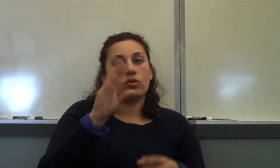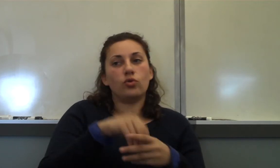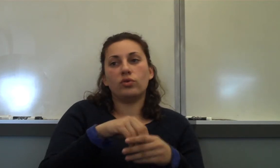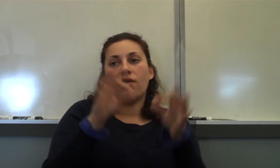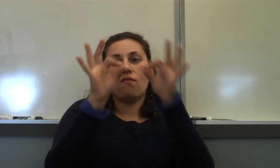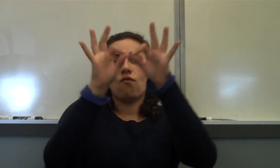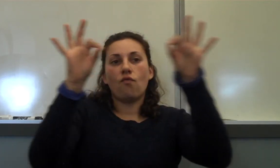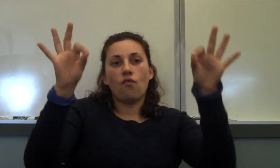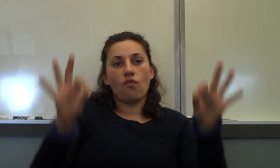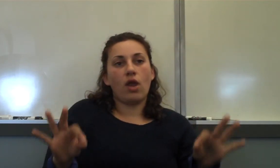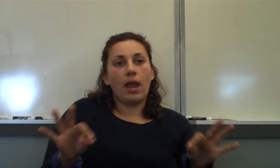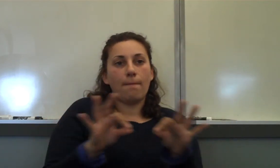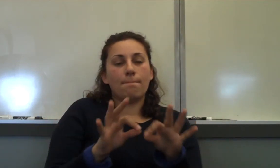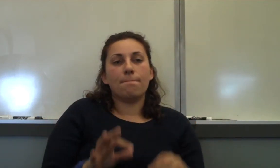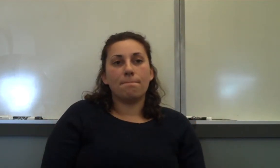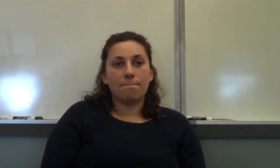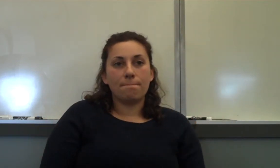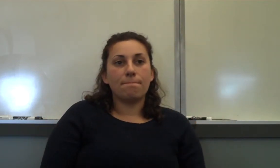20.875, well, that's going to be something like this.